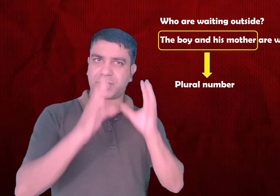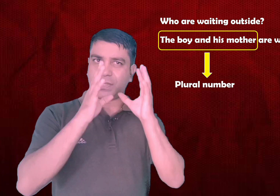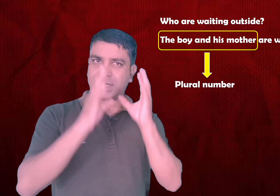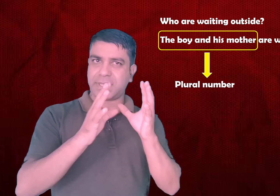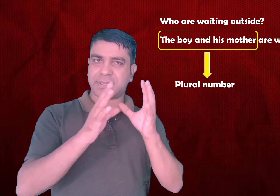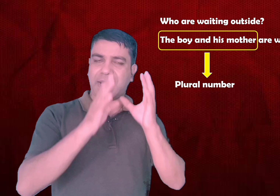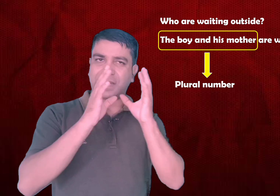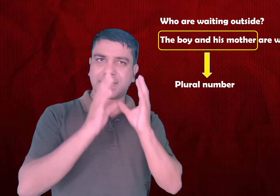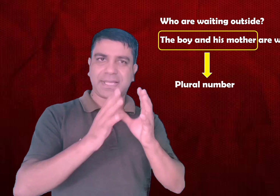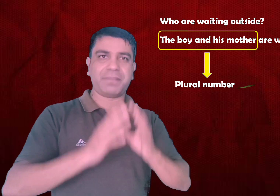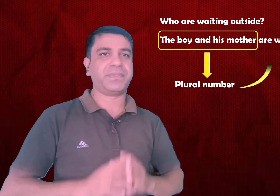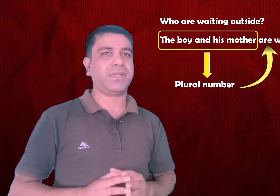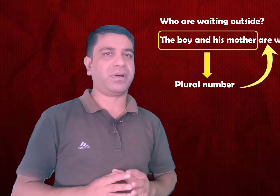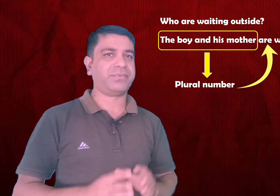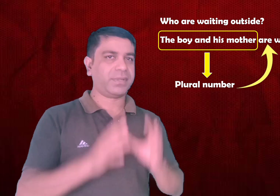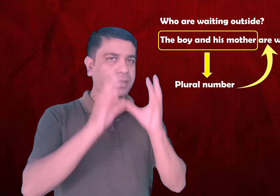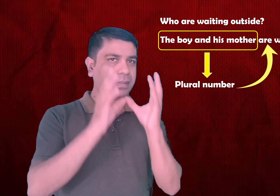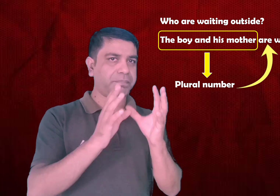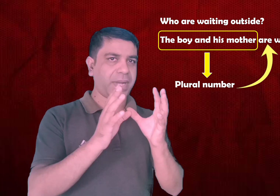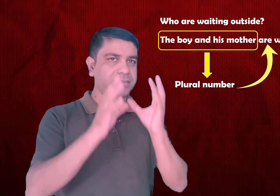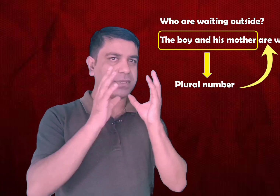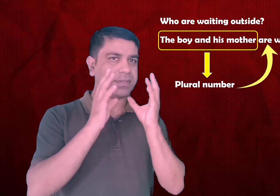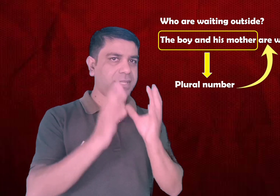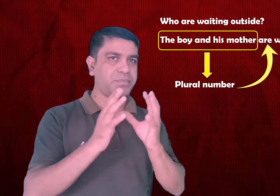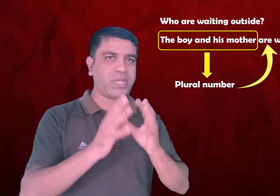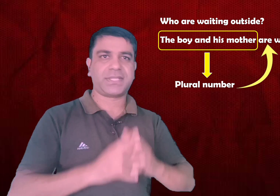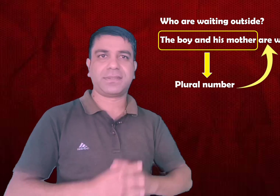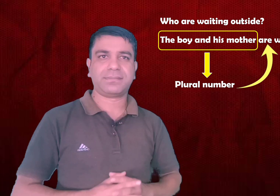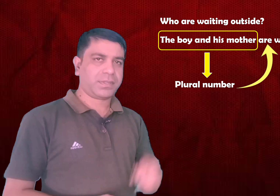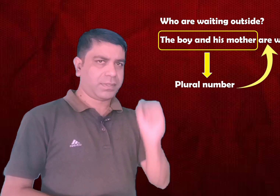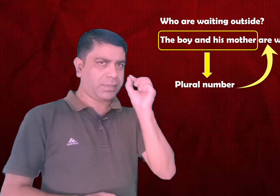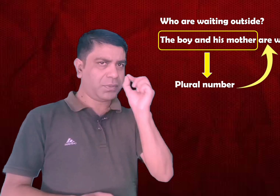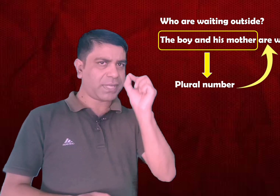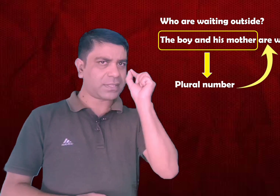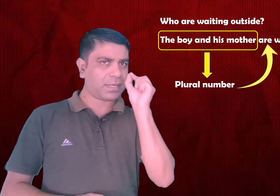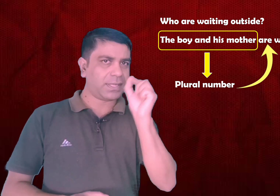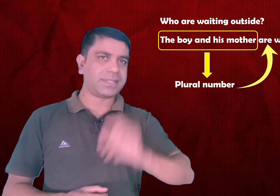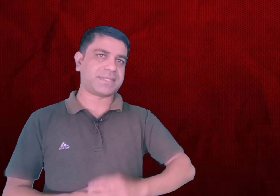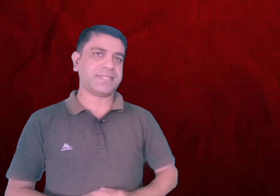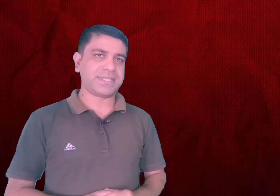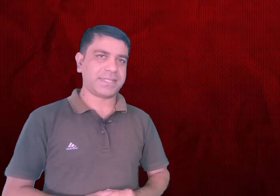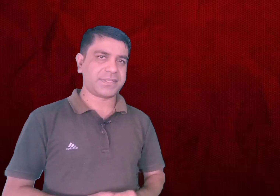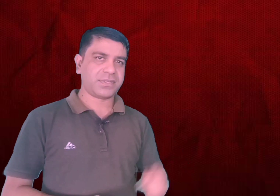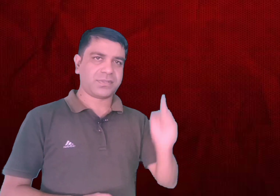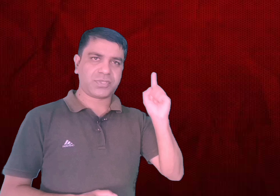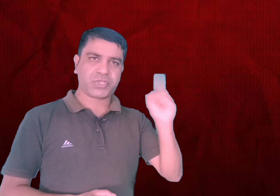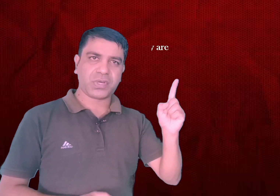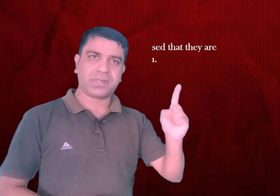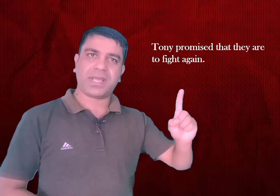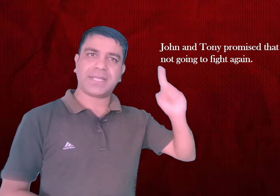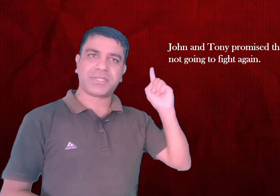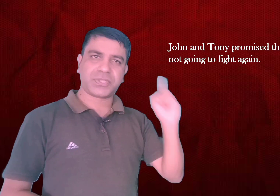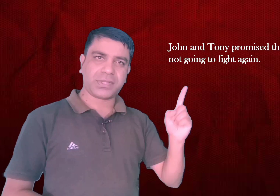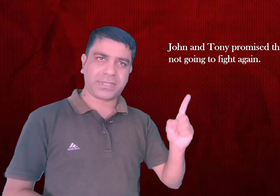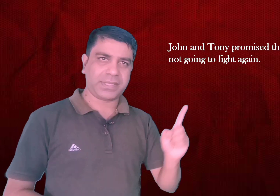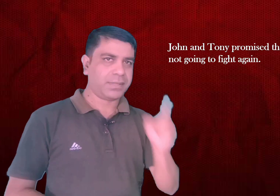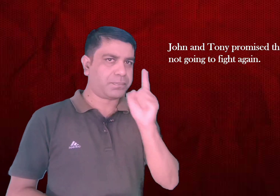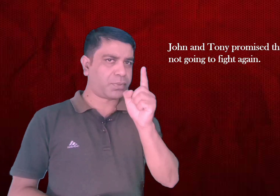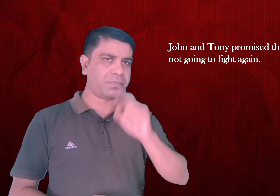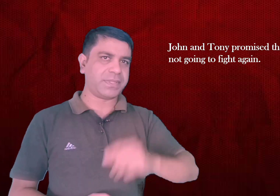so it is an example of compound subject. Look at another sentence. John and Tony